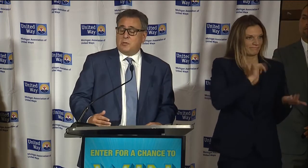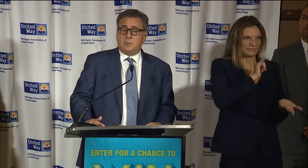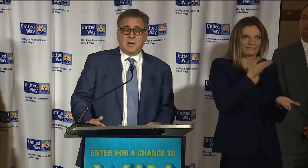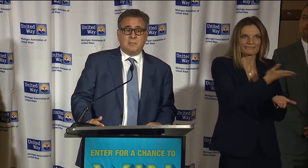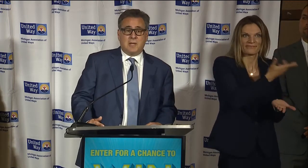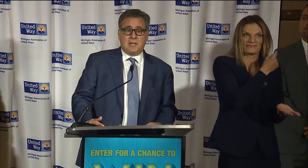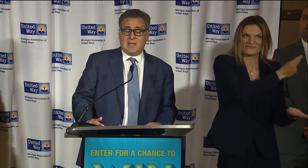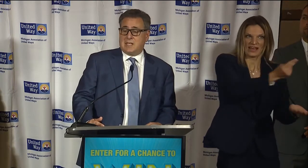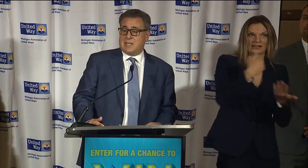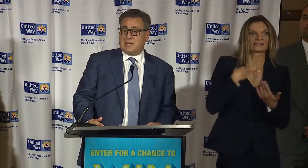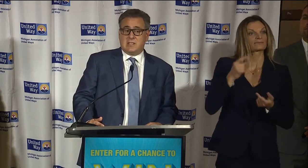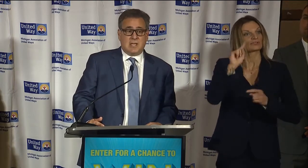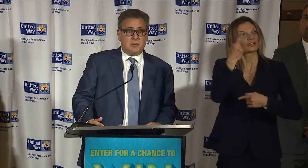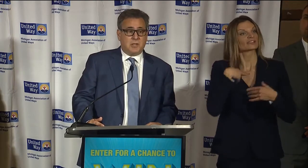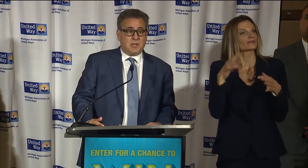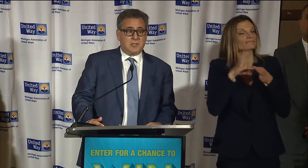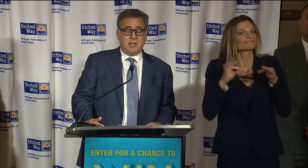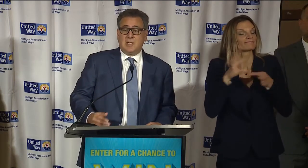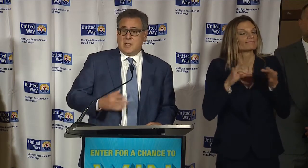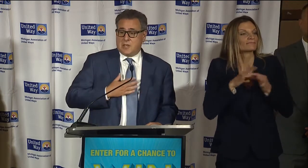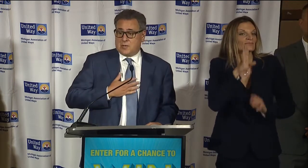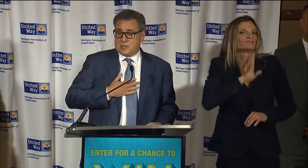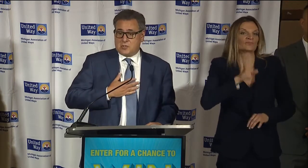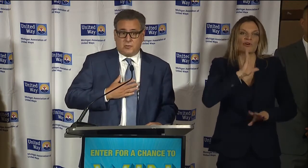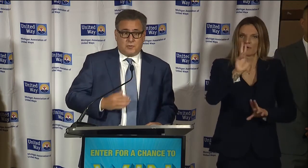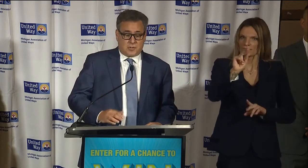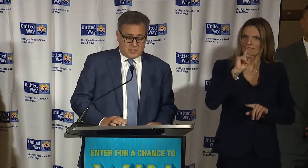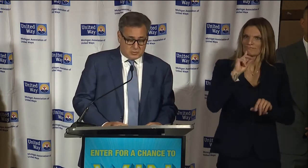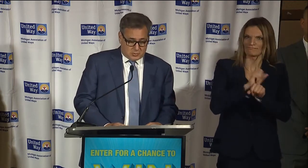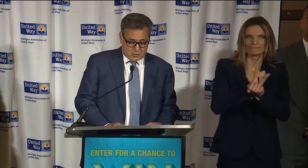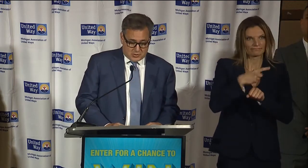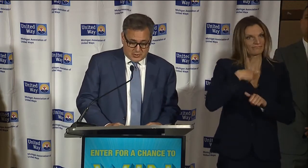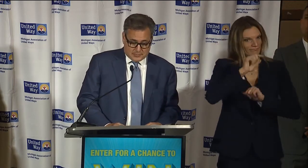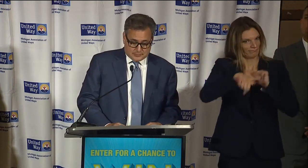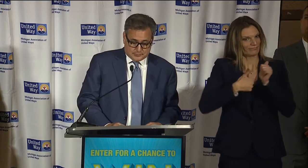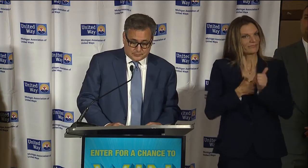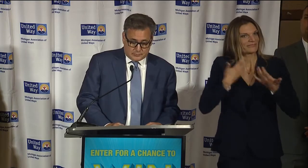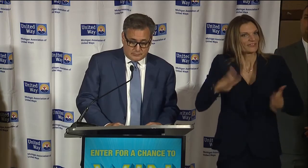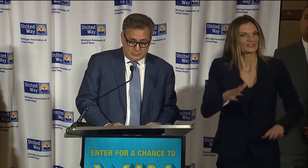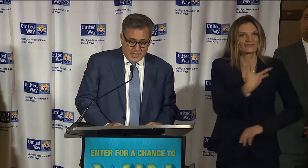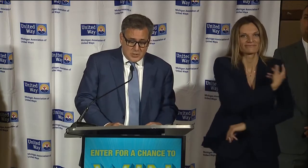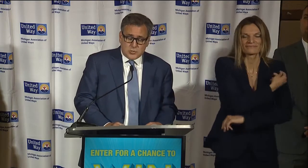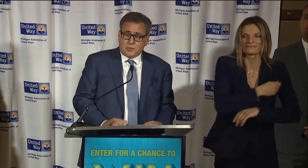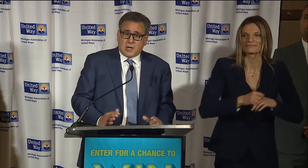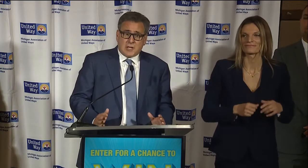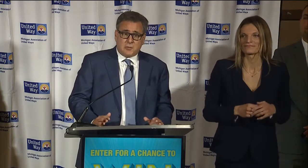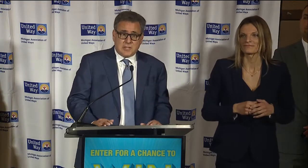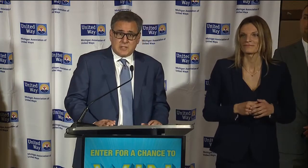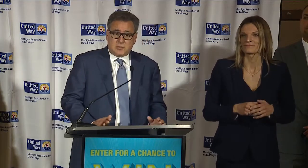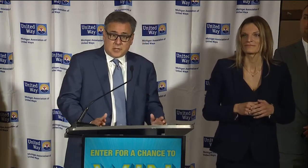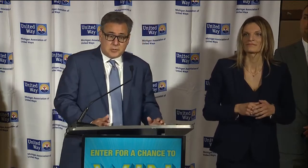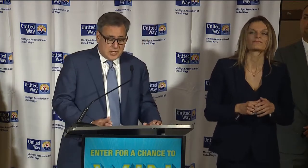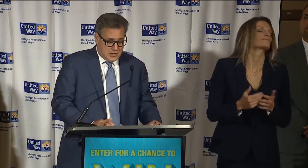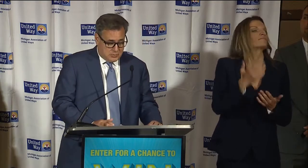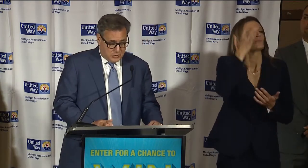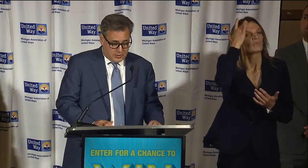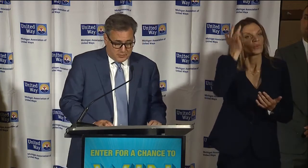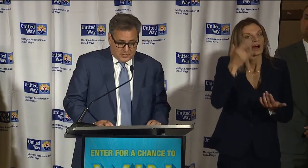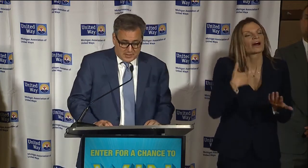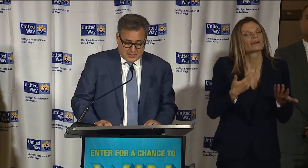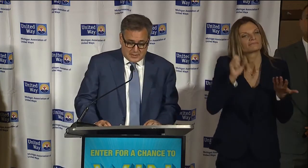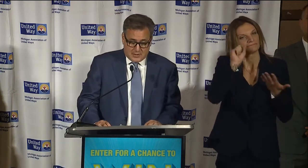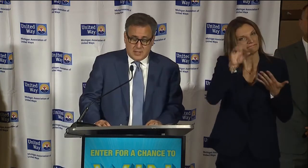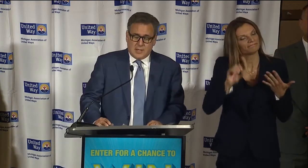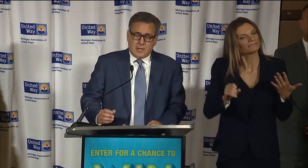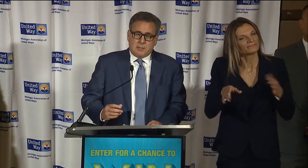I wouldn't recommend anything to anyone else that we didn't do for ourselves personally. And there's a variety of reasons we understand that you put